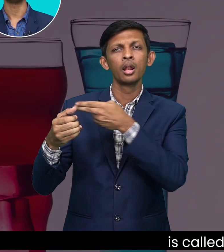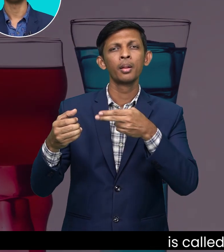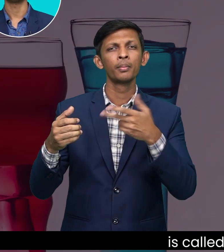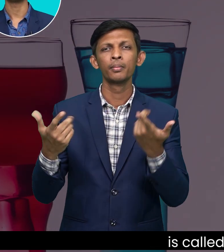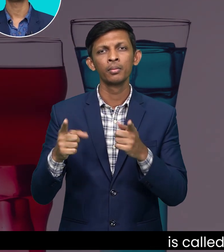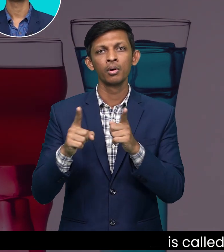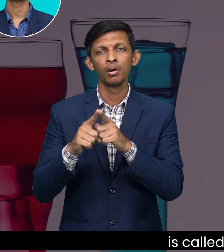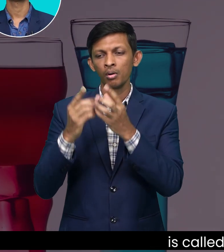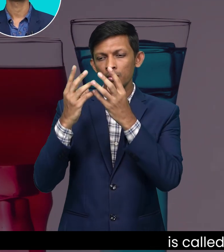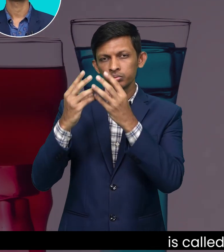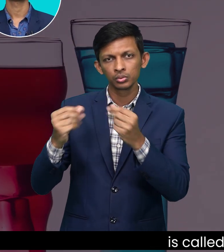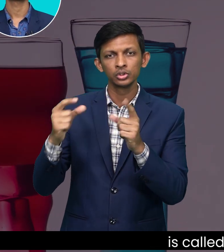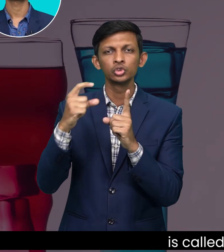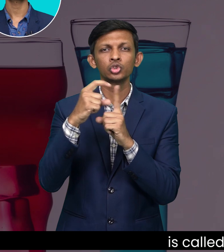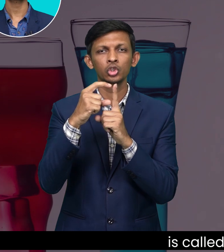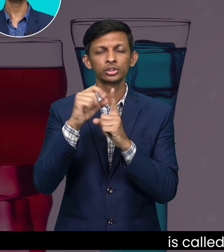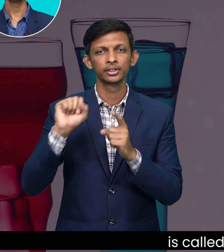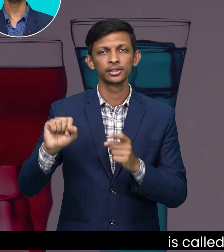called distilled water.